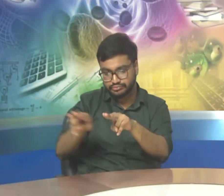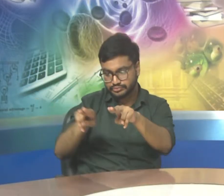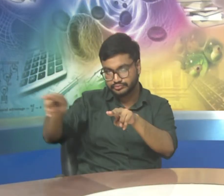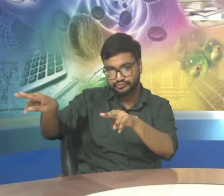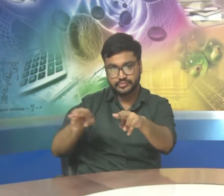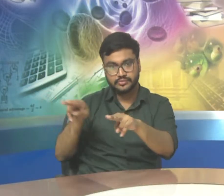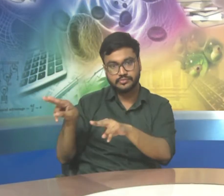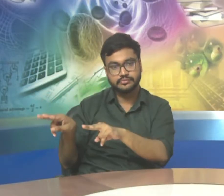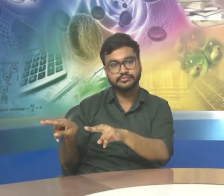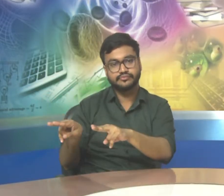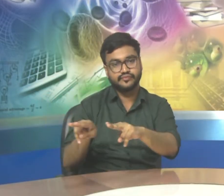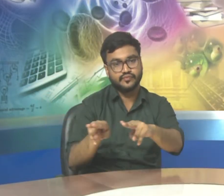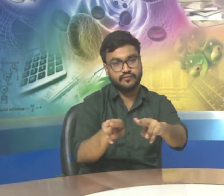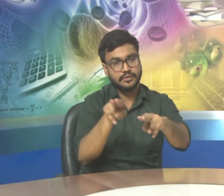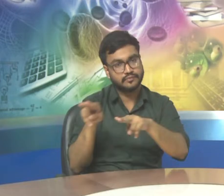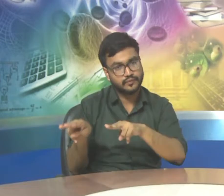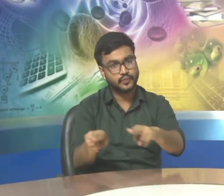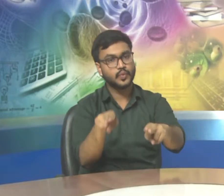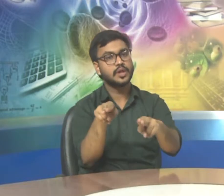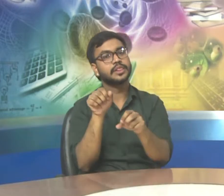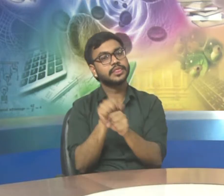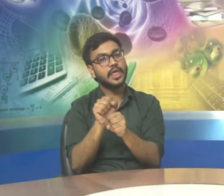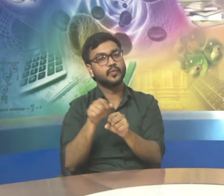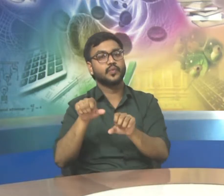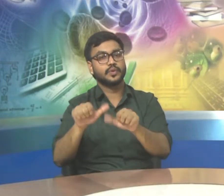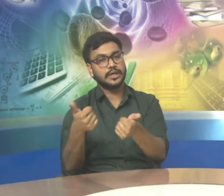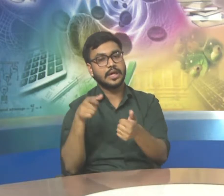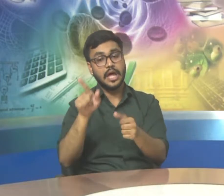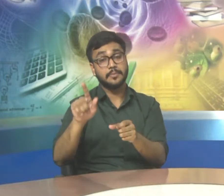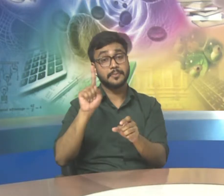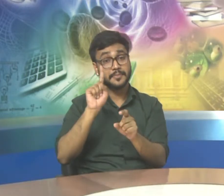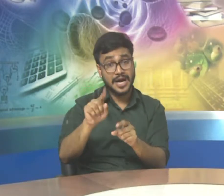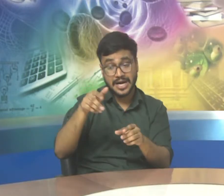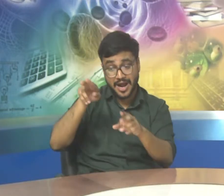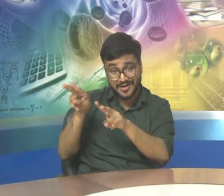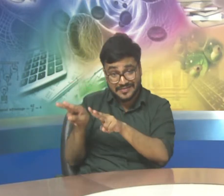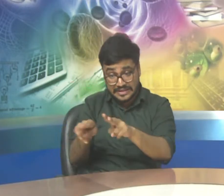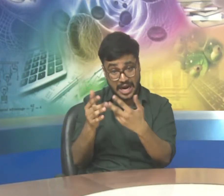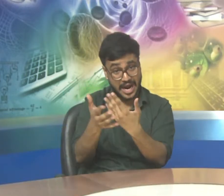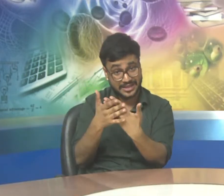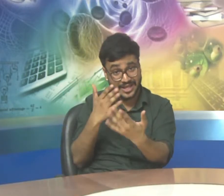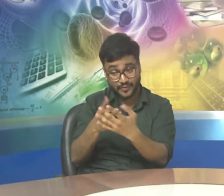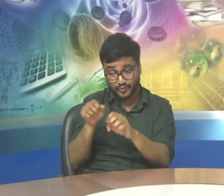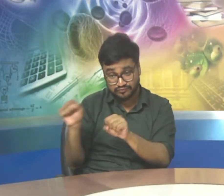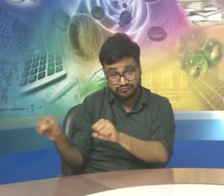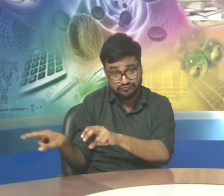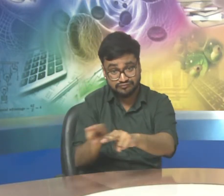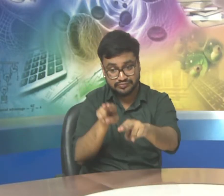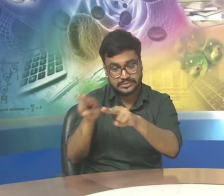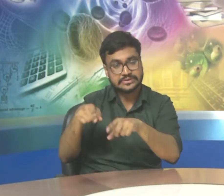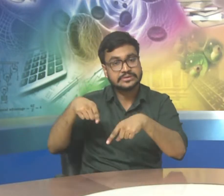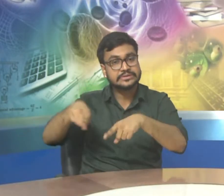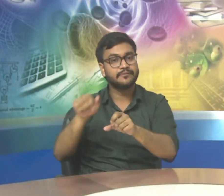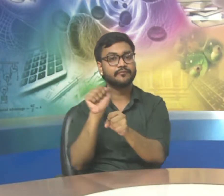horizontal table is acted upon by gravity vertically, but it